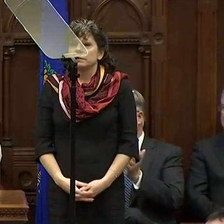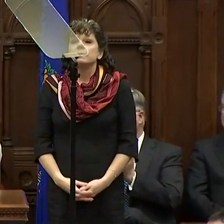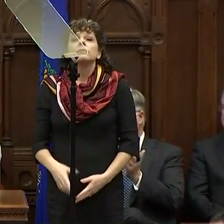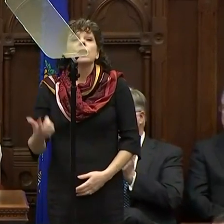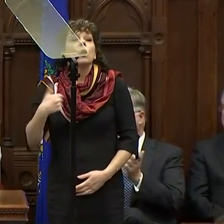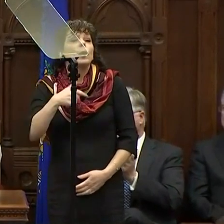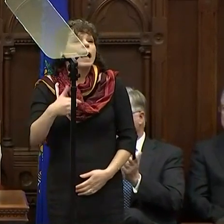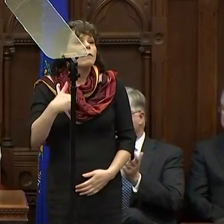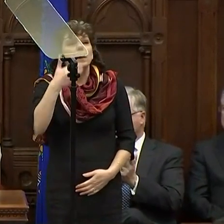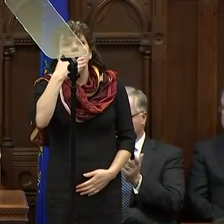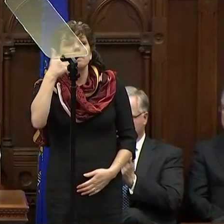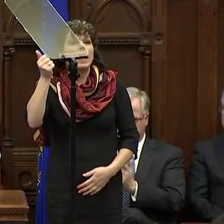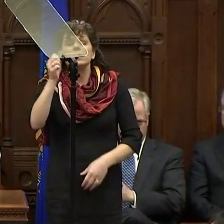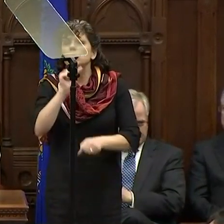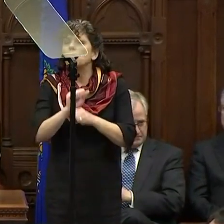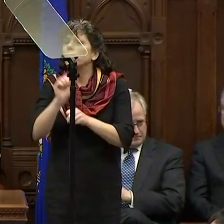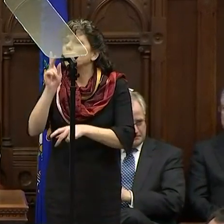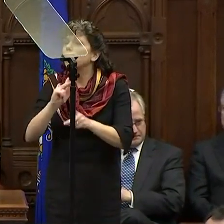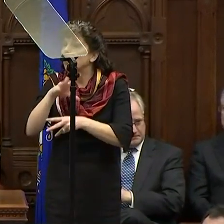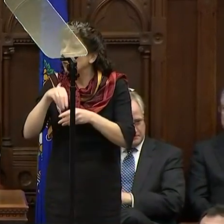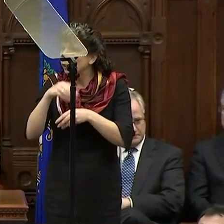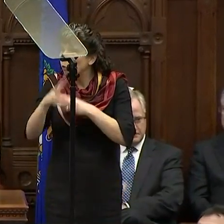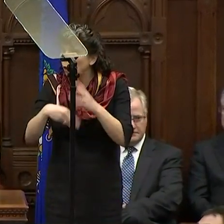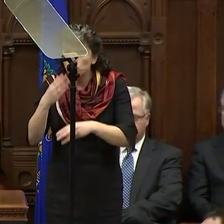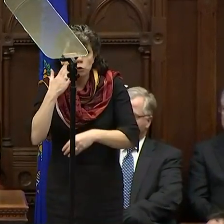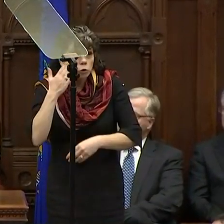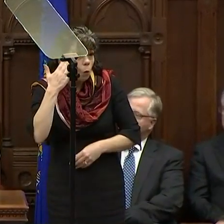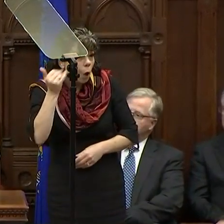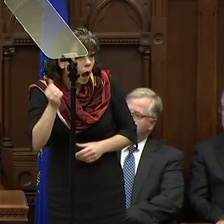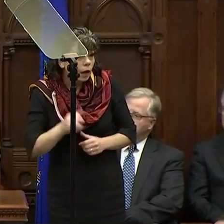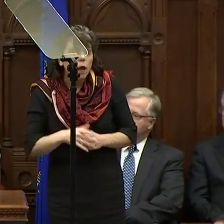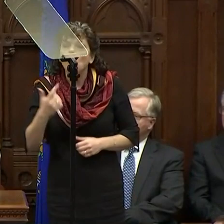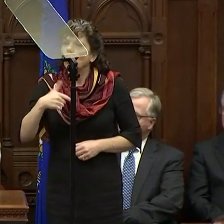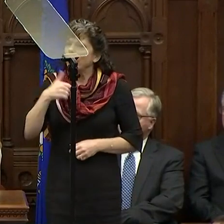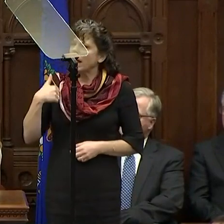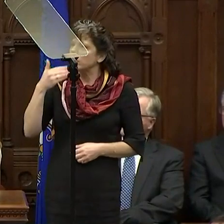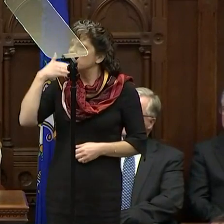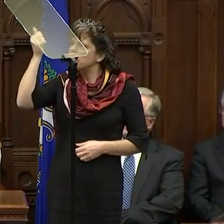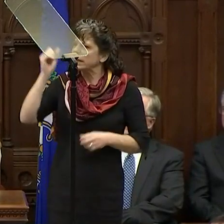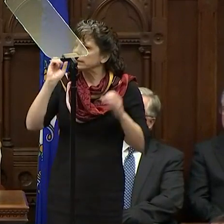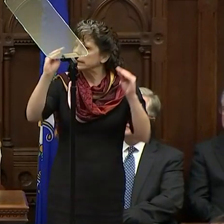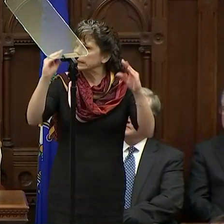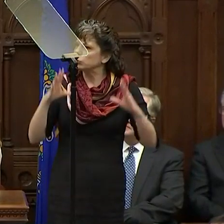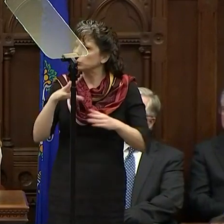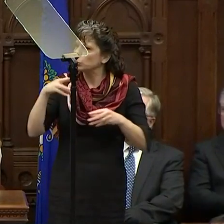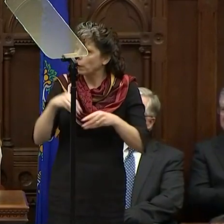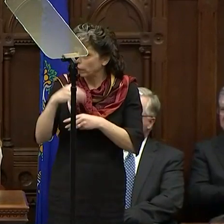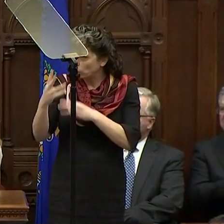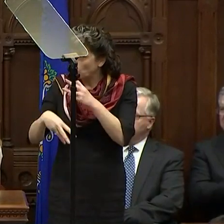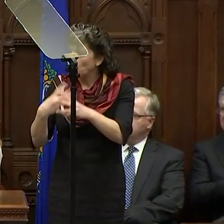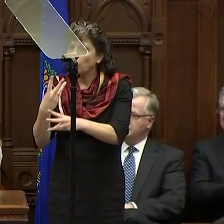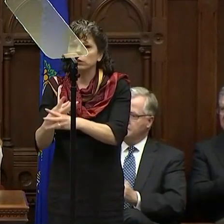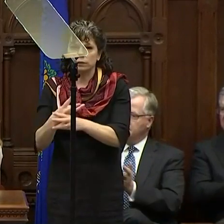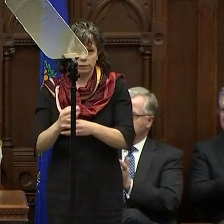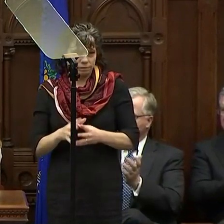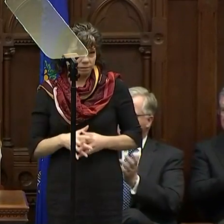We have the best workforce in the world. You know why? Because we have the best teachers in the world.